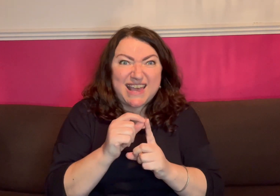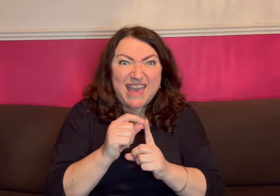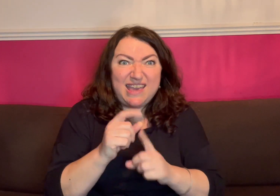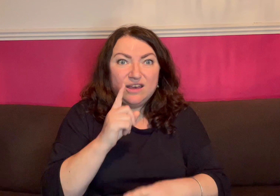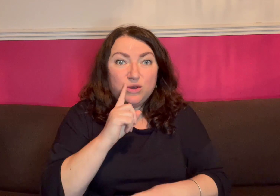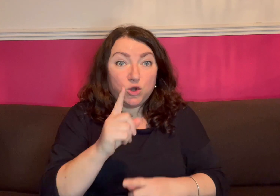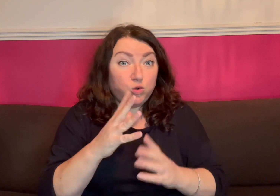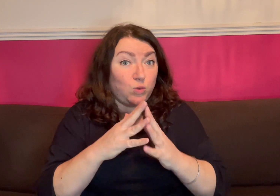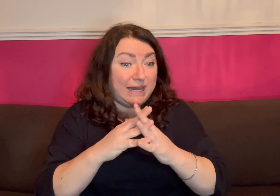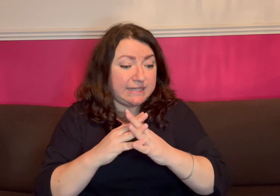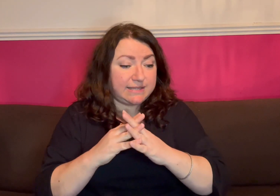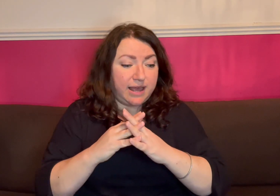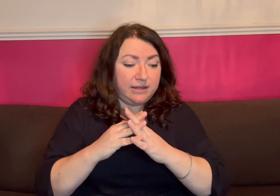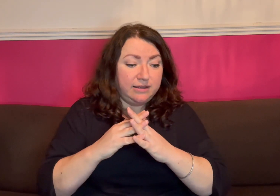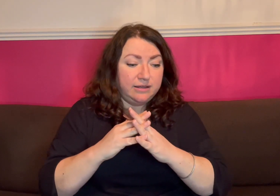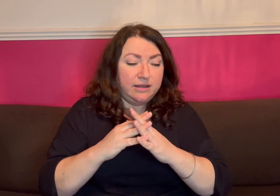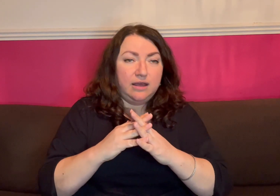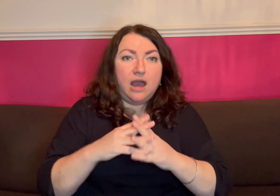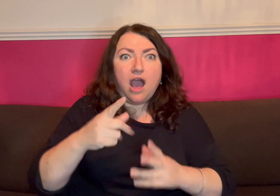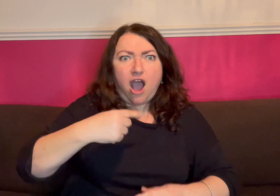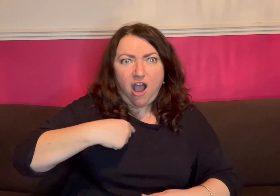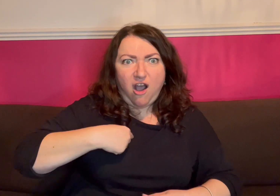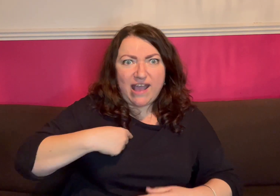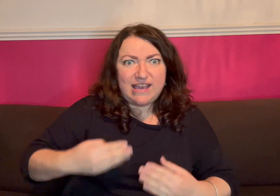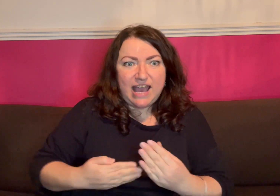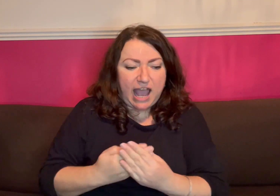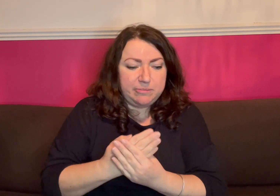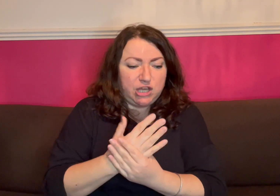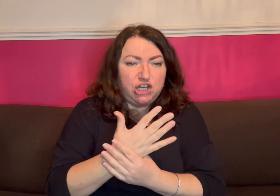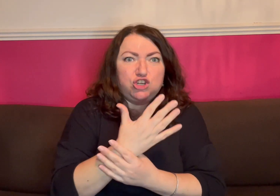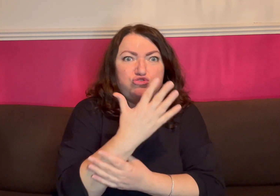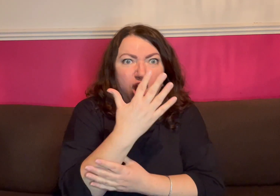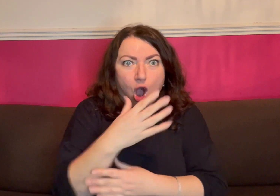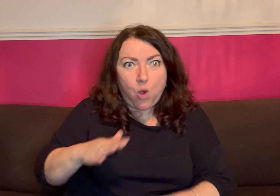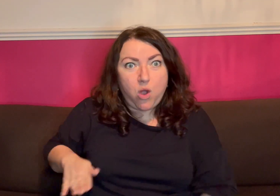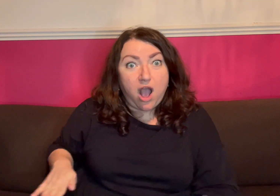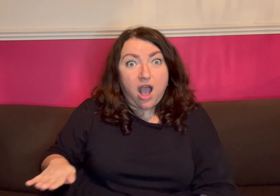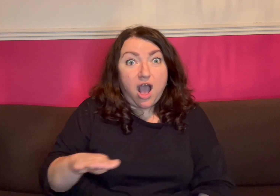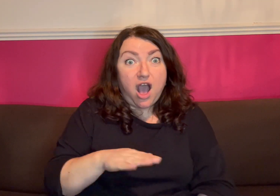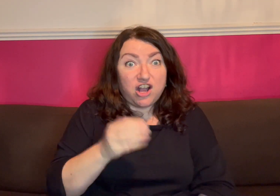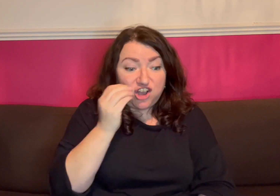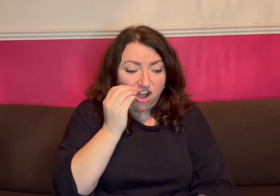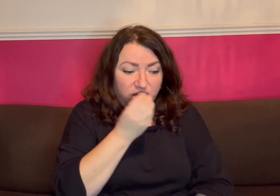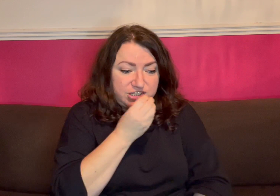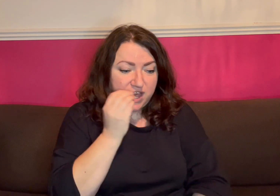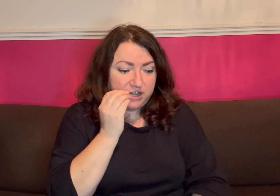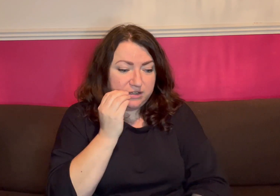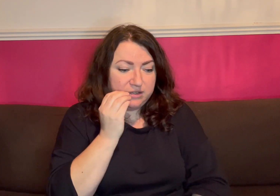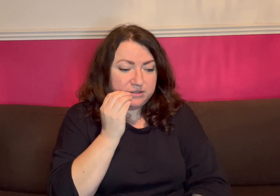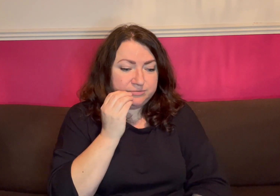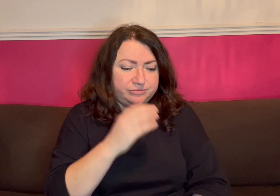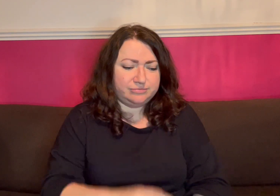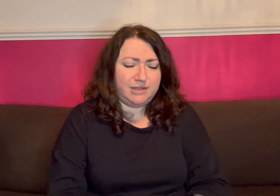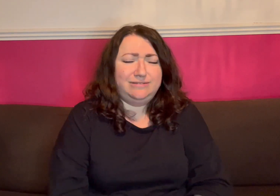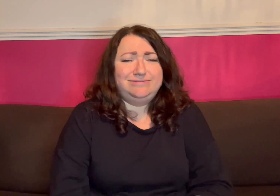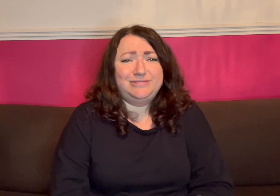Percy, called Wellington, I am going to grow a garden.